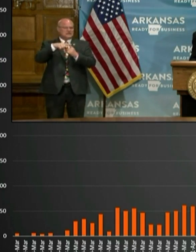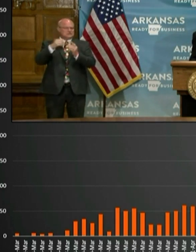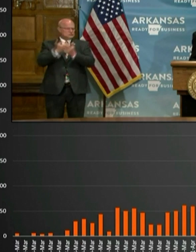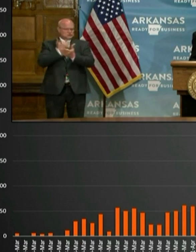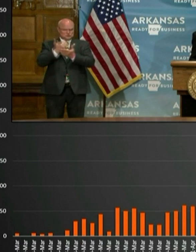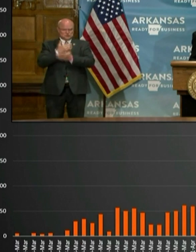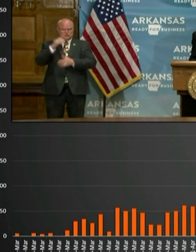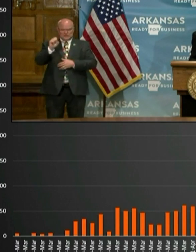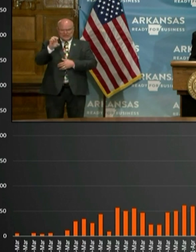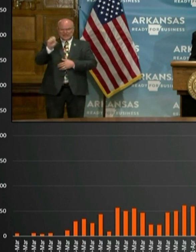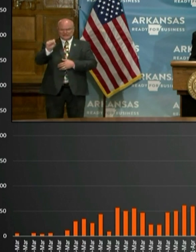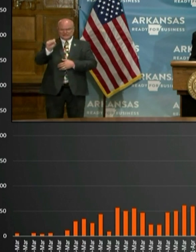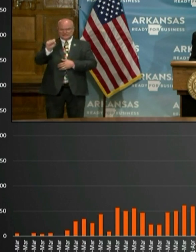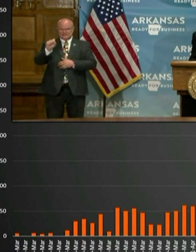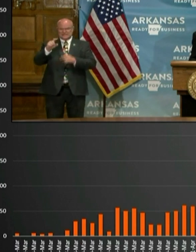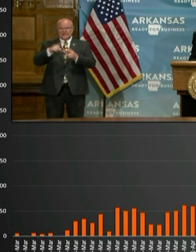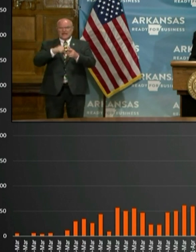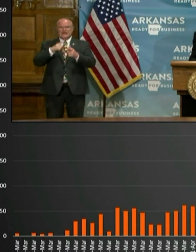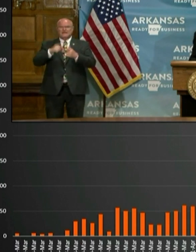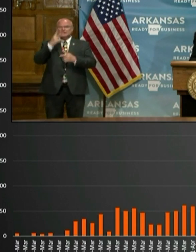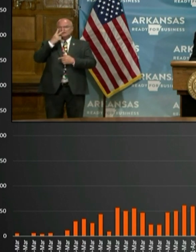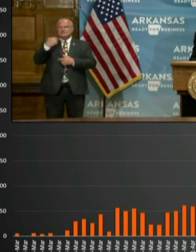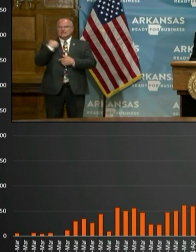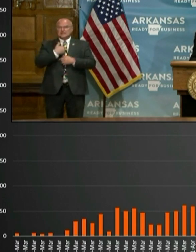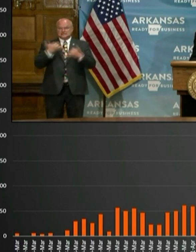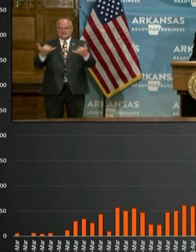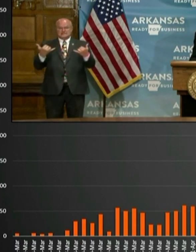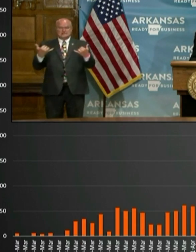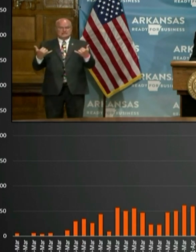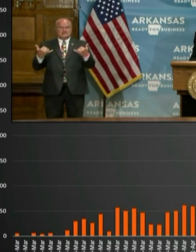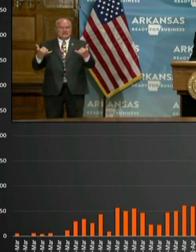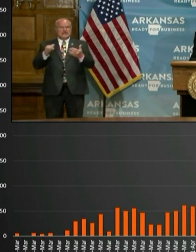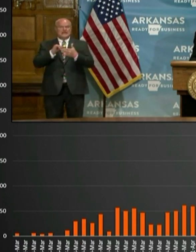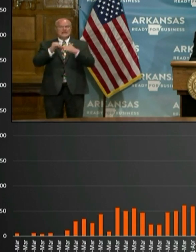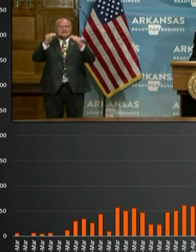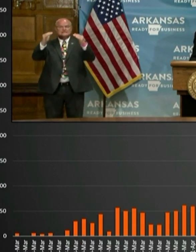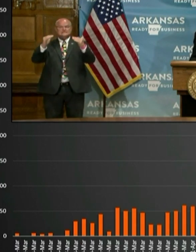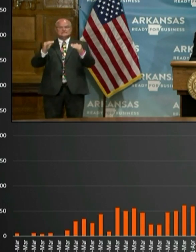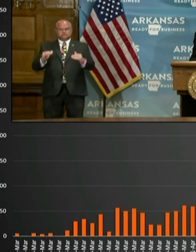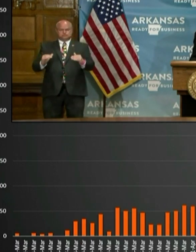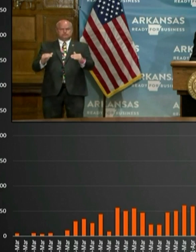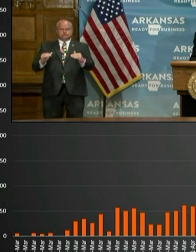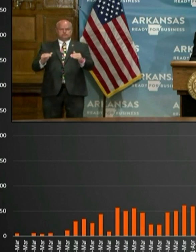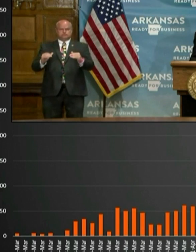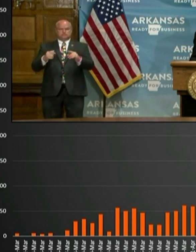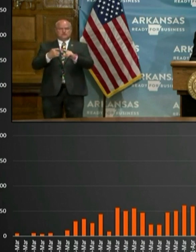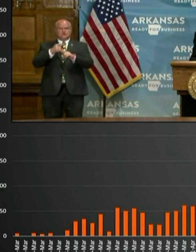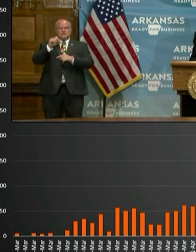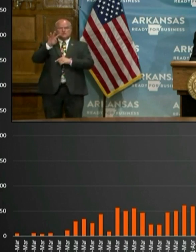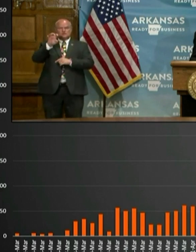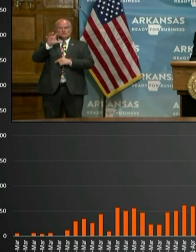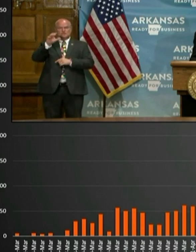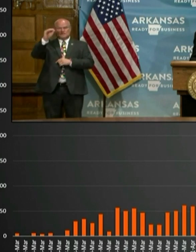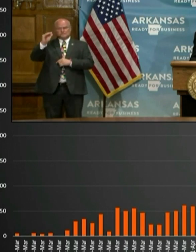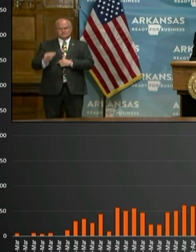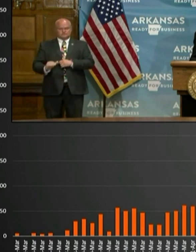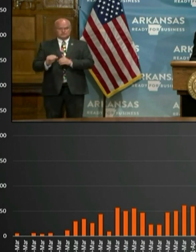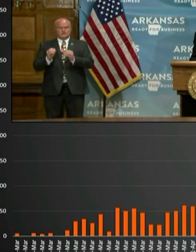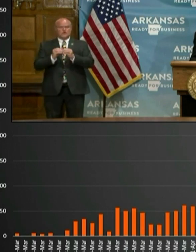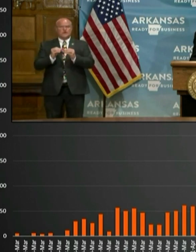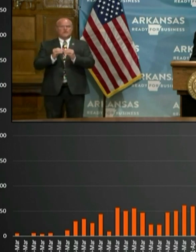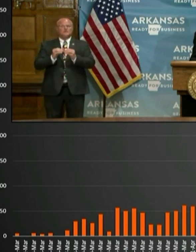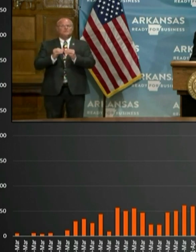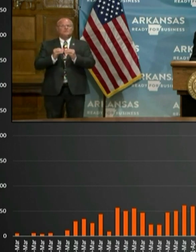new cases, and then you can see us today that has dropped significantly from that to the